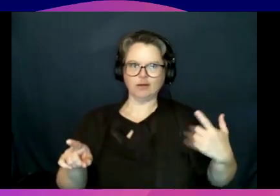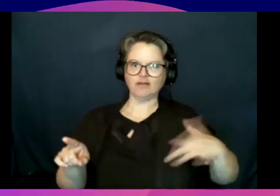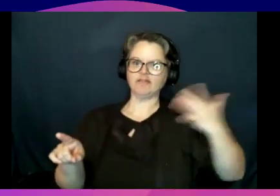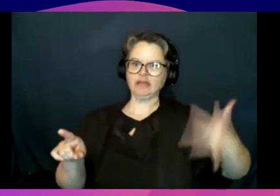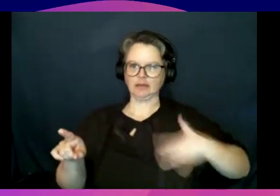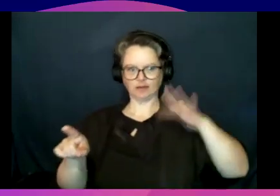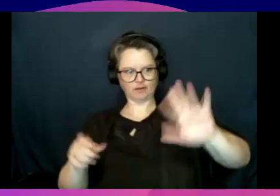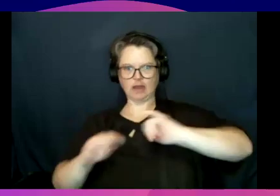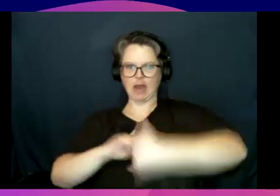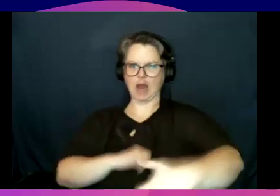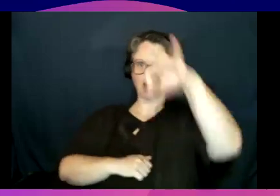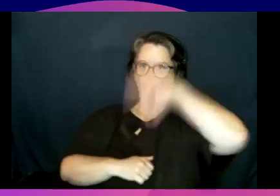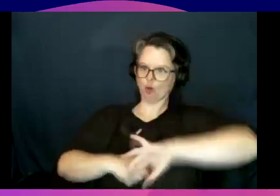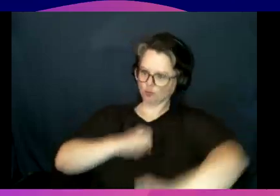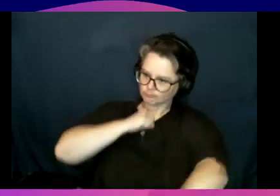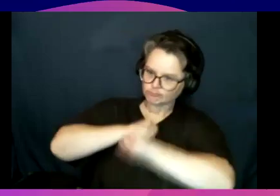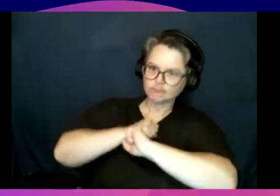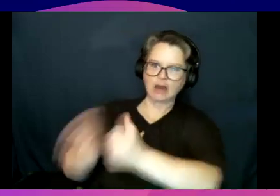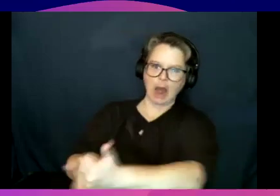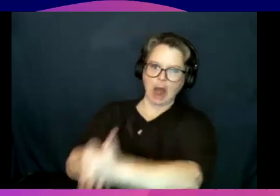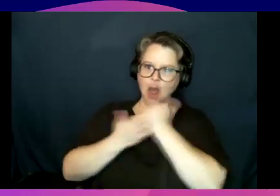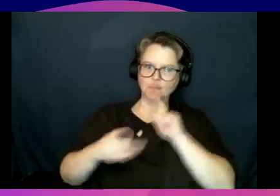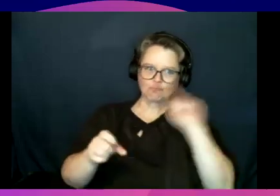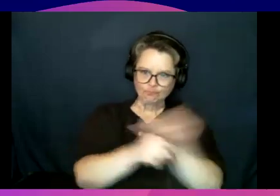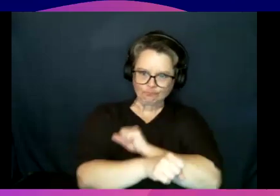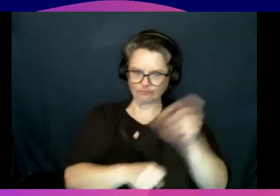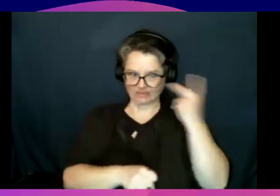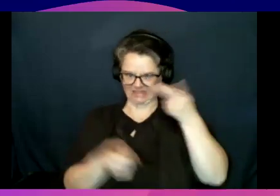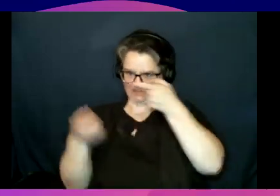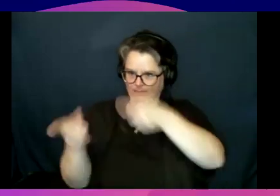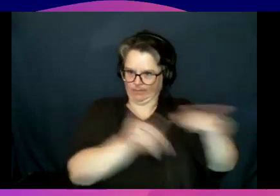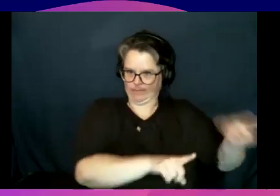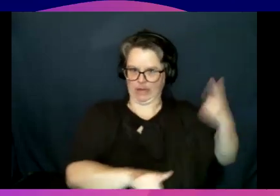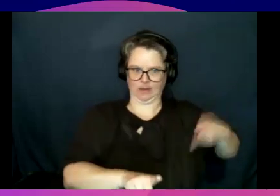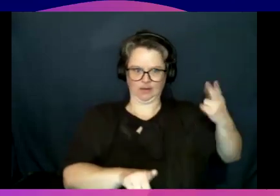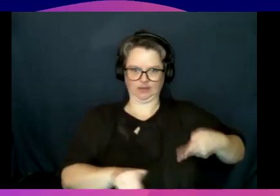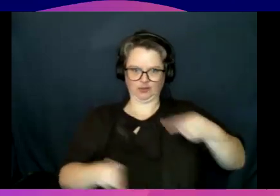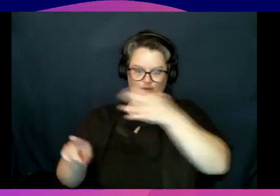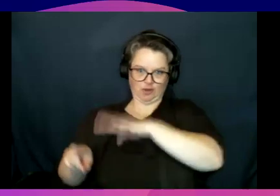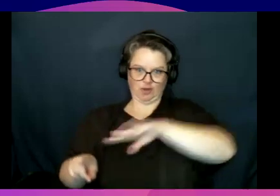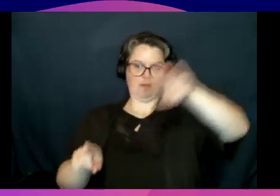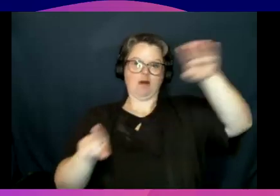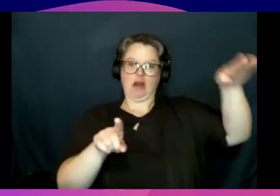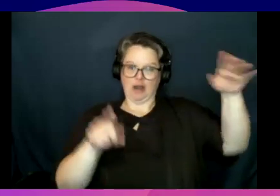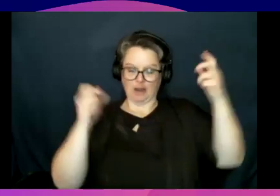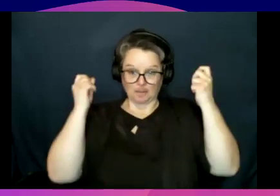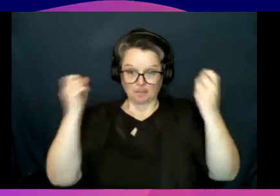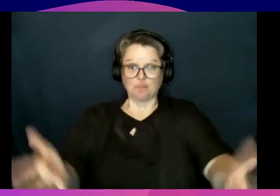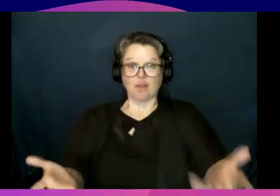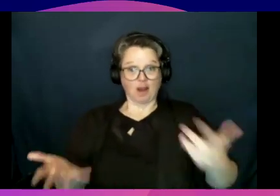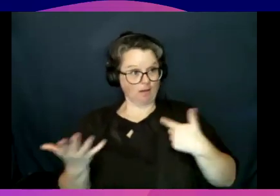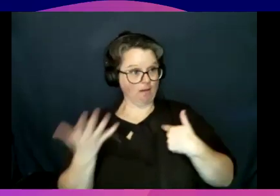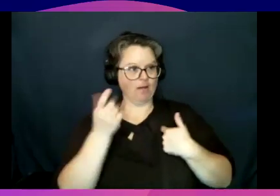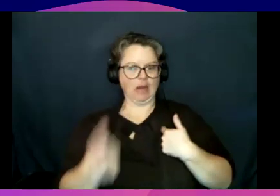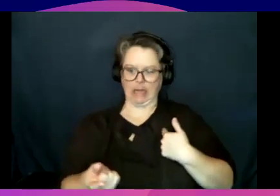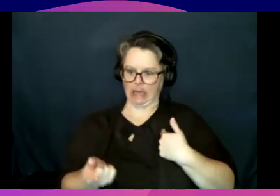work has already been done in this area. And out of all of these documents and projects and reports, we